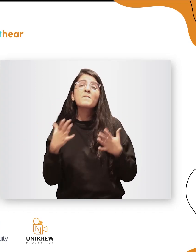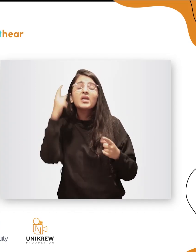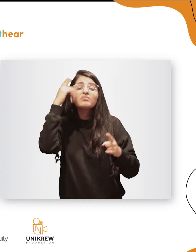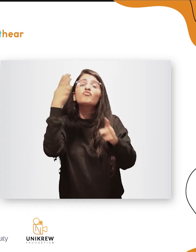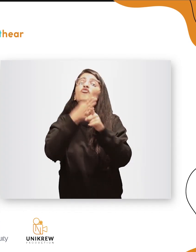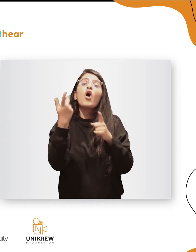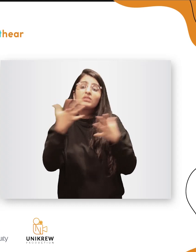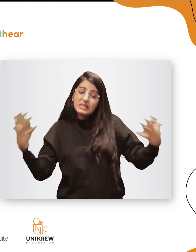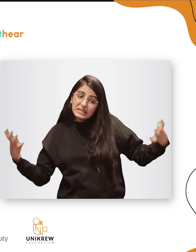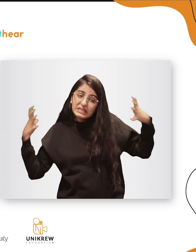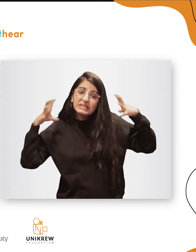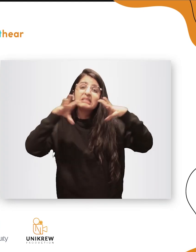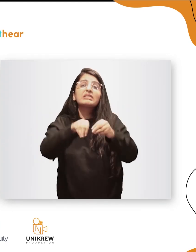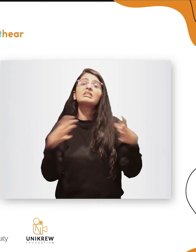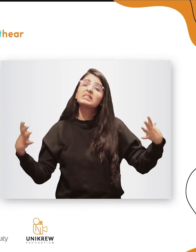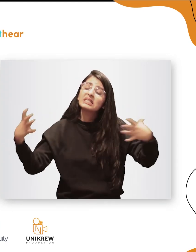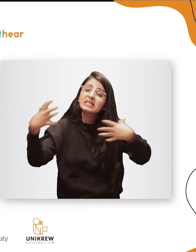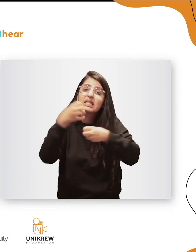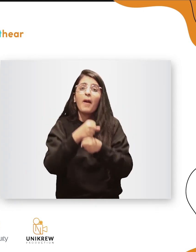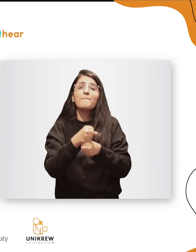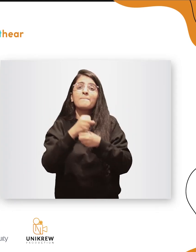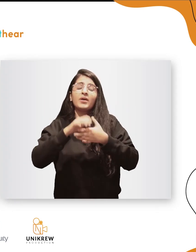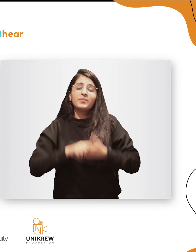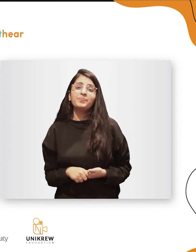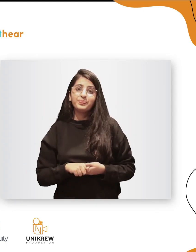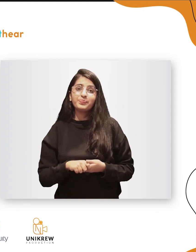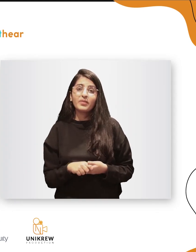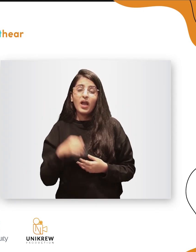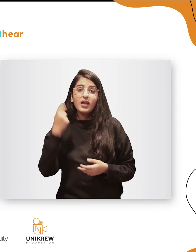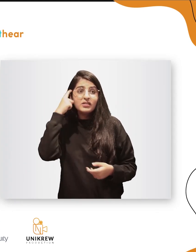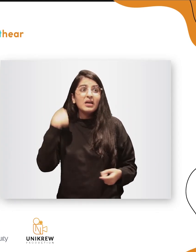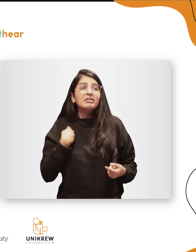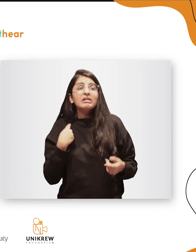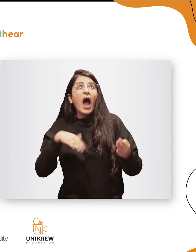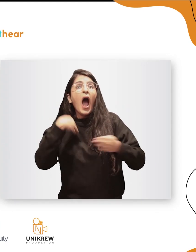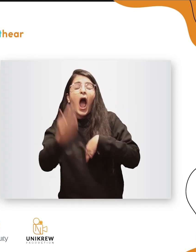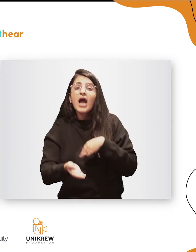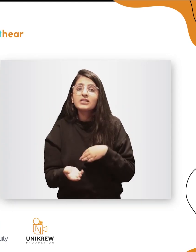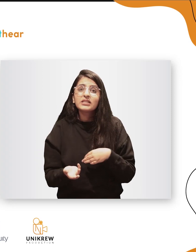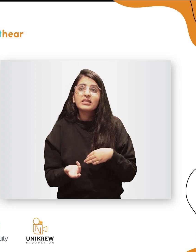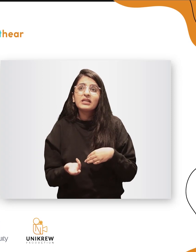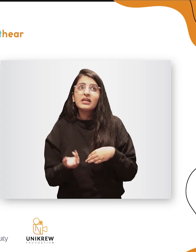be to rebuild more accessible, more inclusive, so that we can